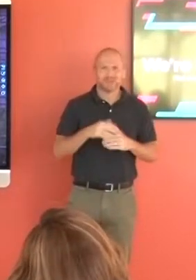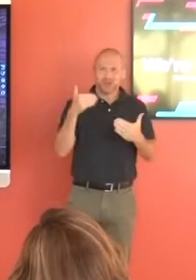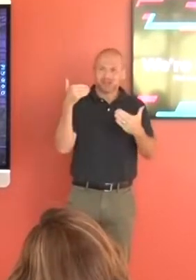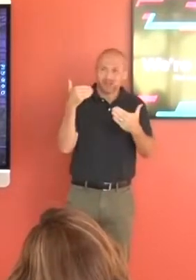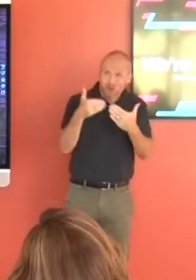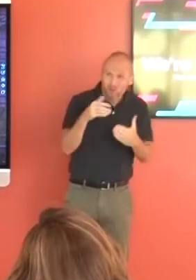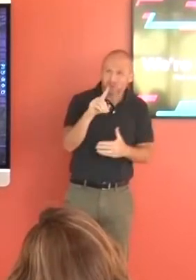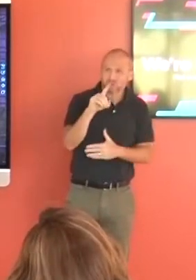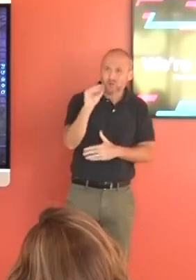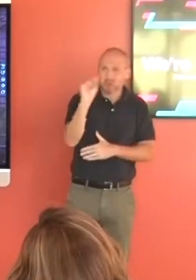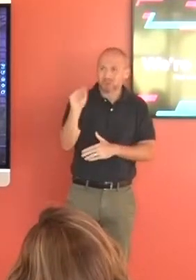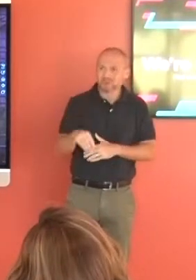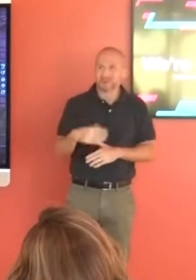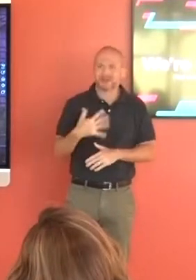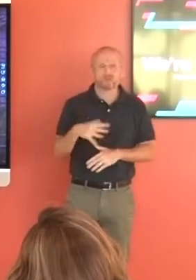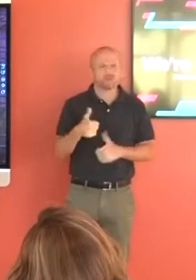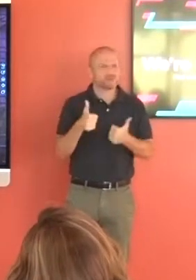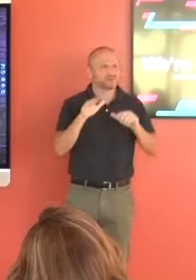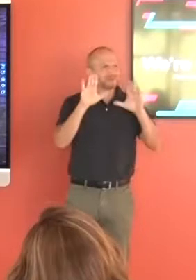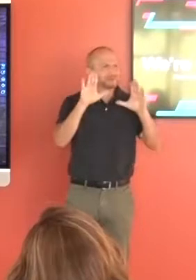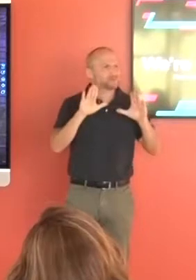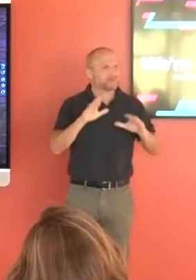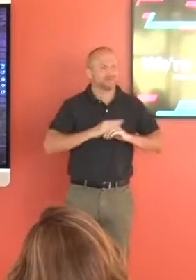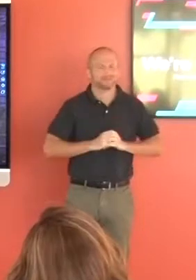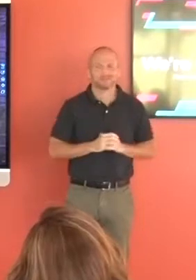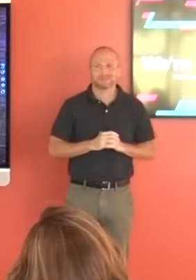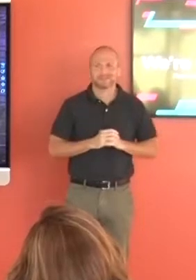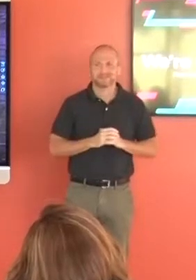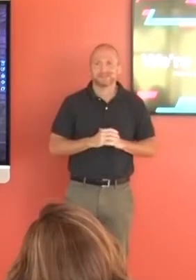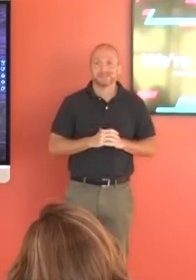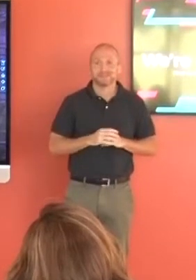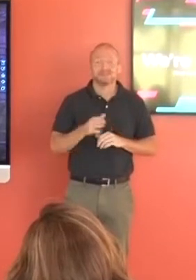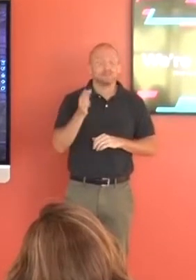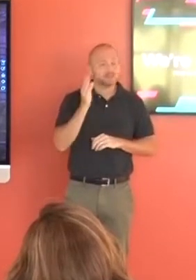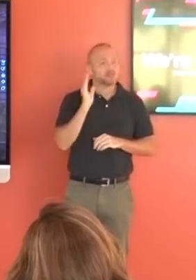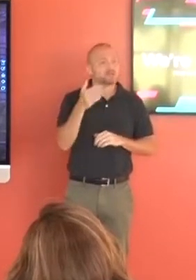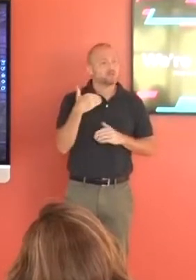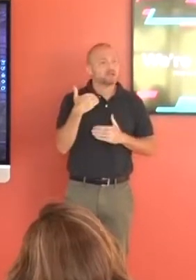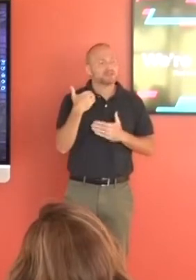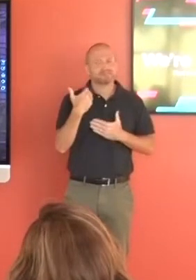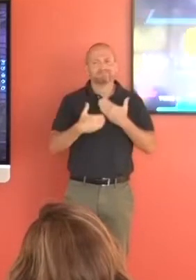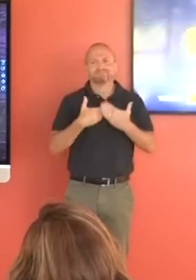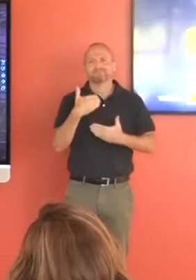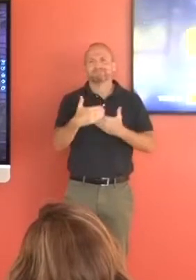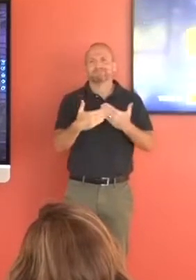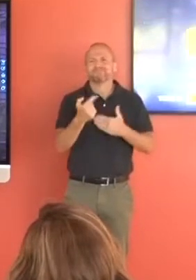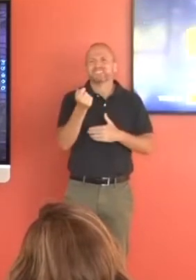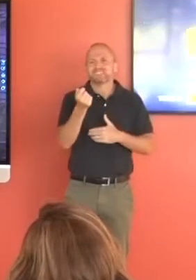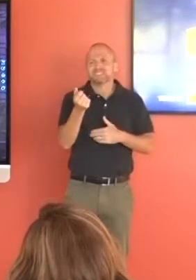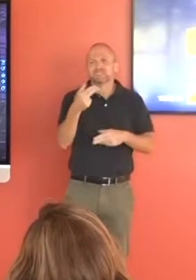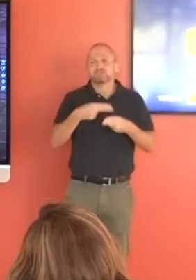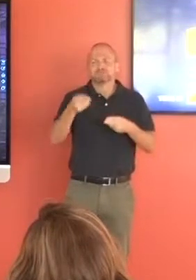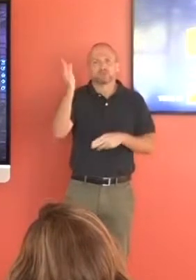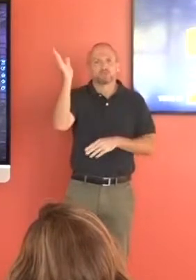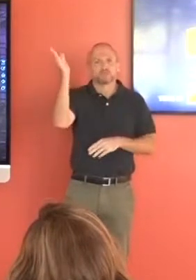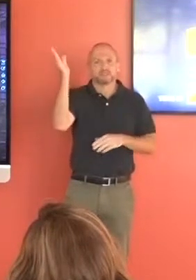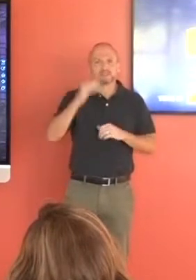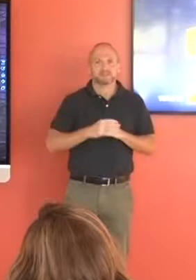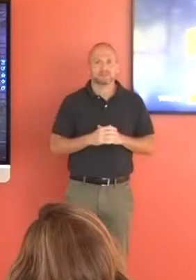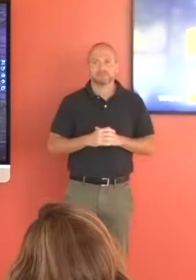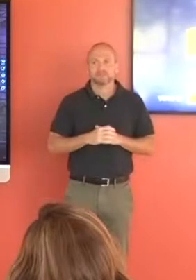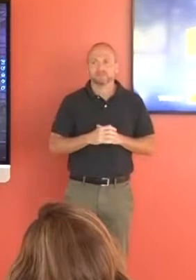100% in here. That's great. So we're going to go through just a little bit of a presentation, and